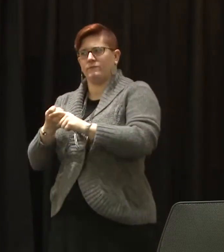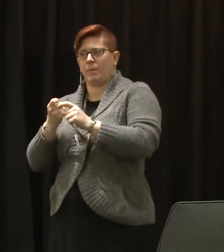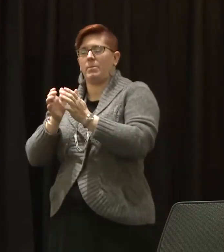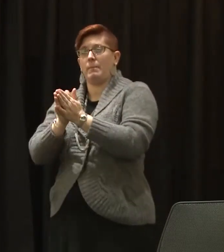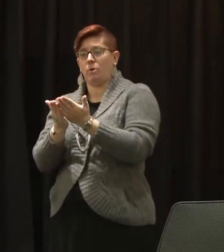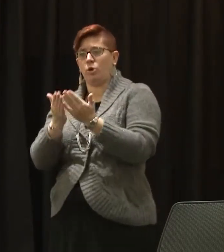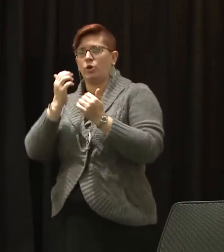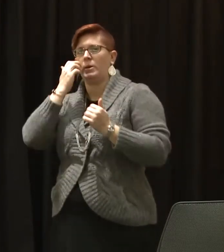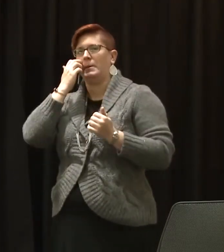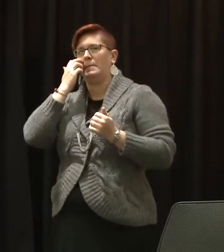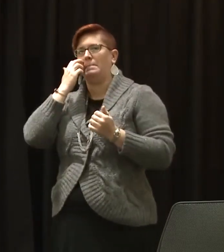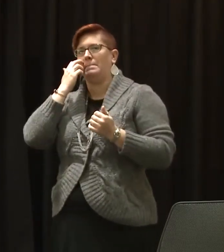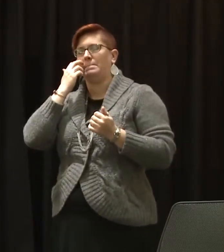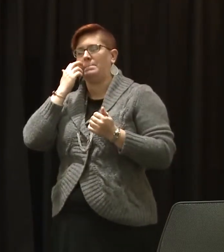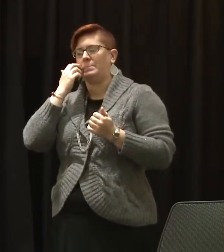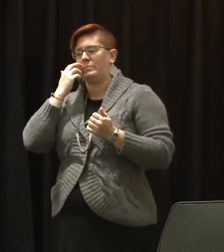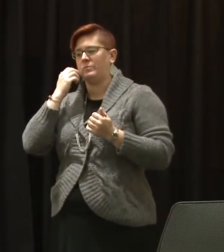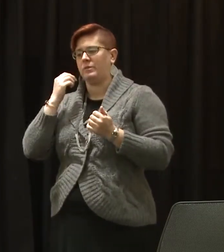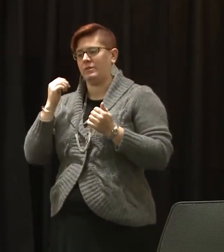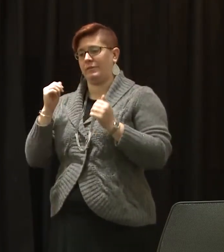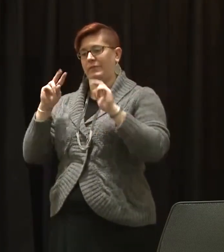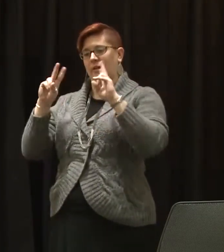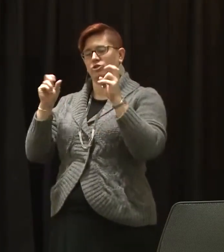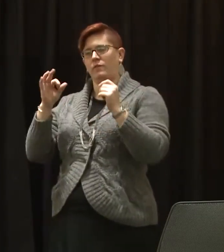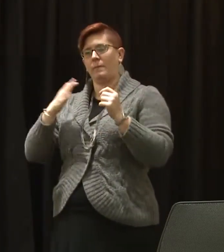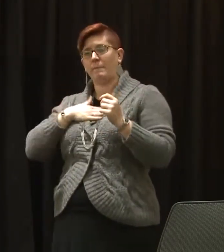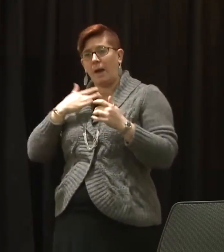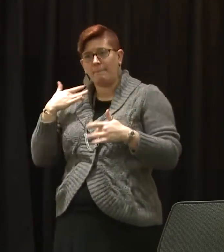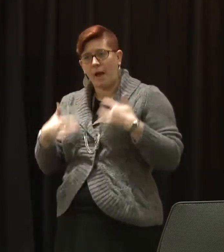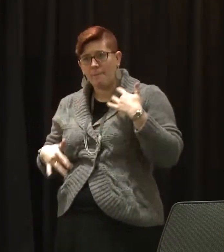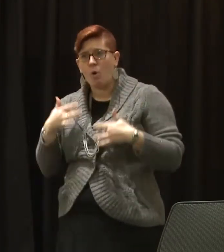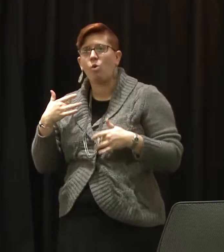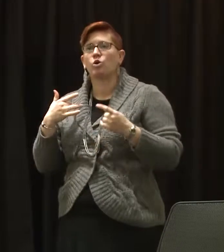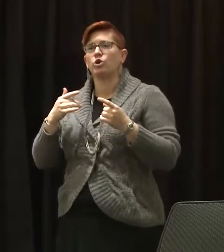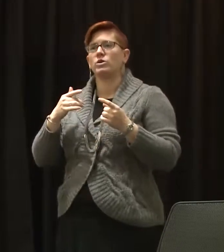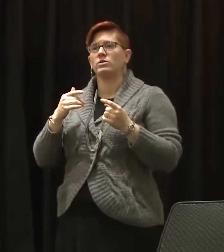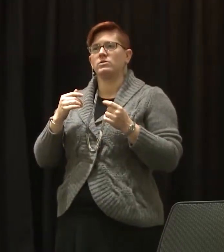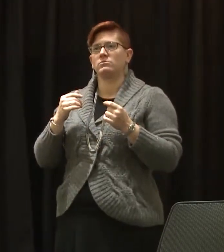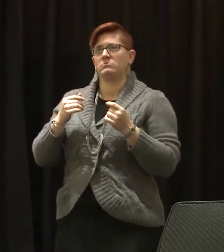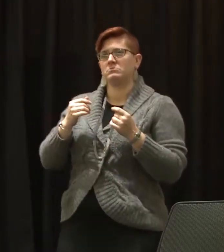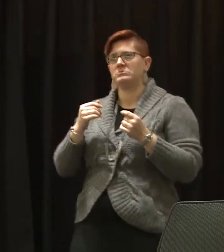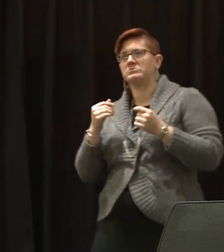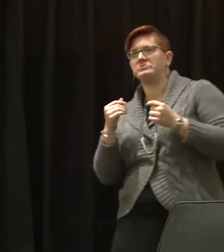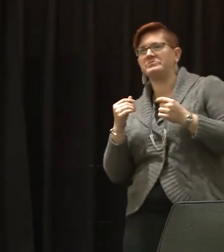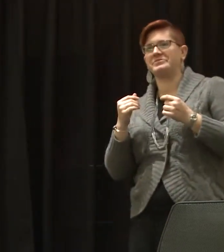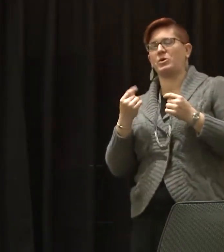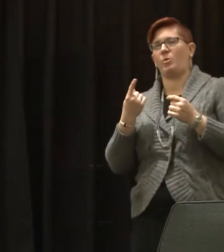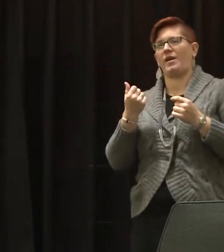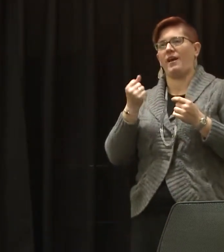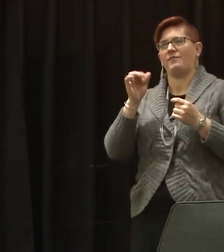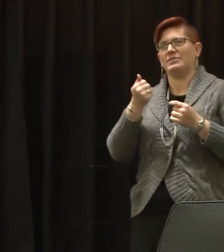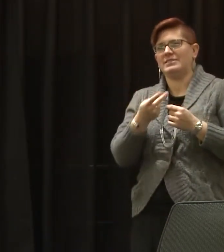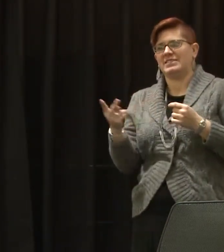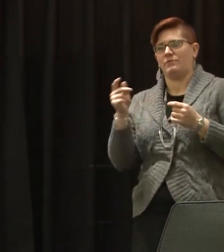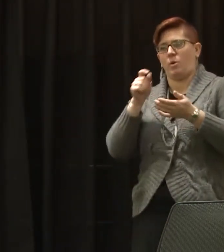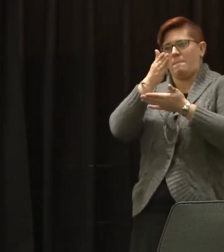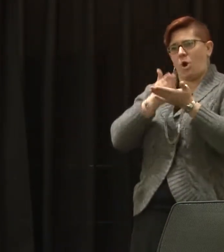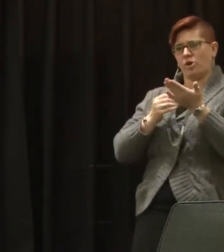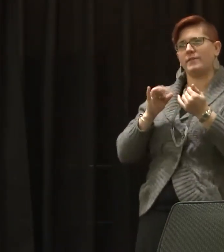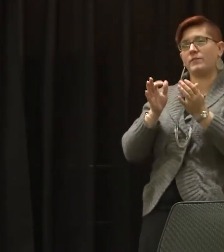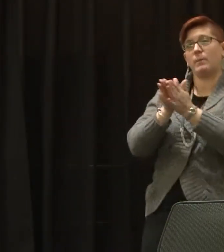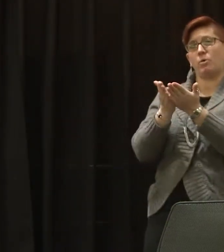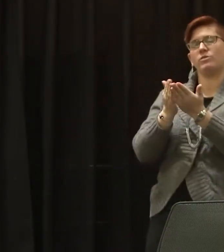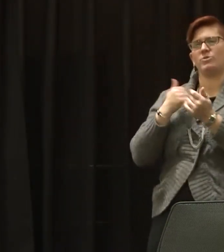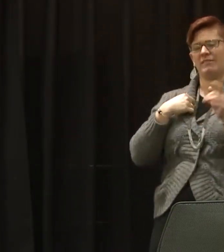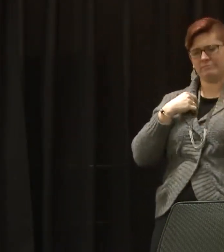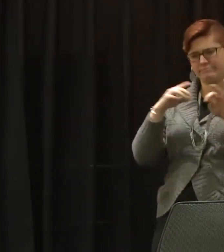And the issue of my bipolar disorder is one of several narrative lines in the book. So I've gone and selected elements that